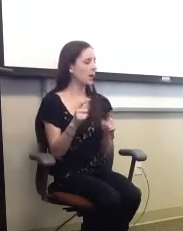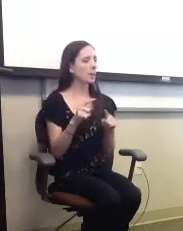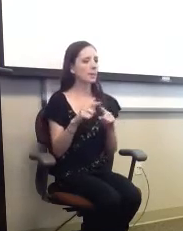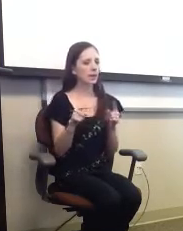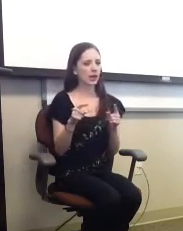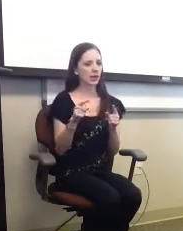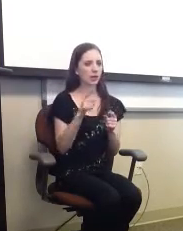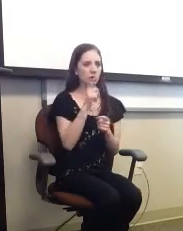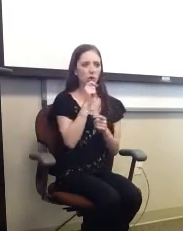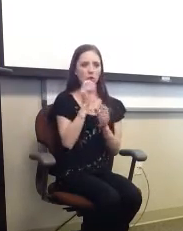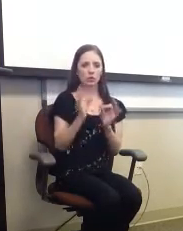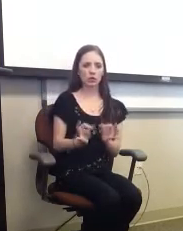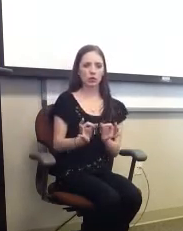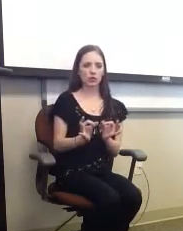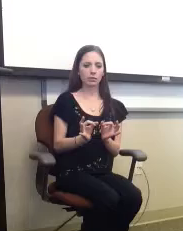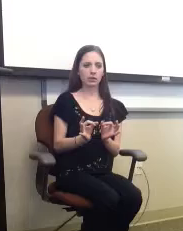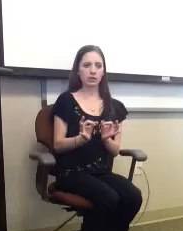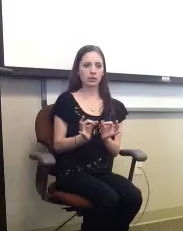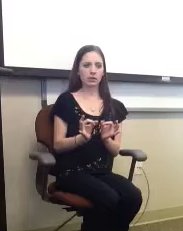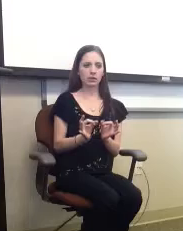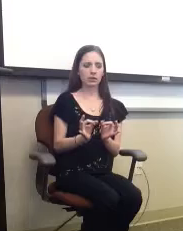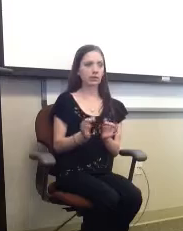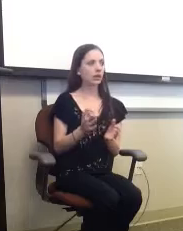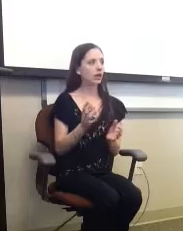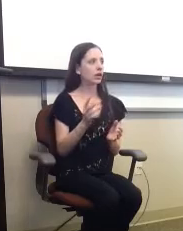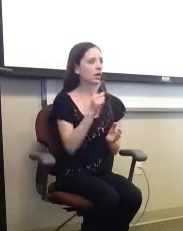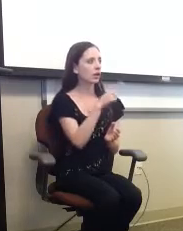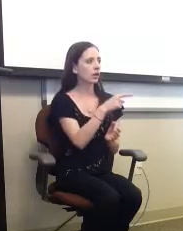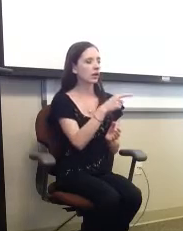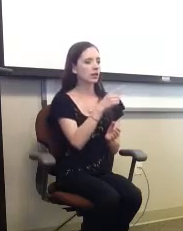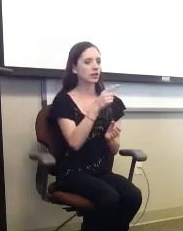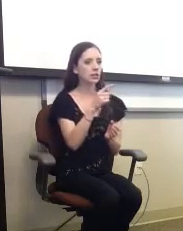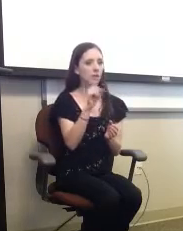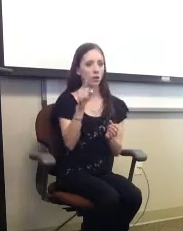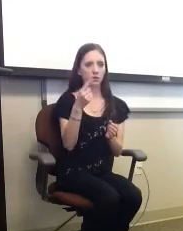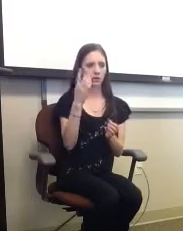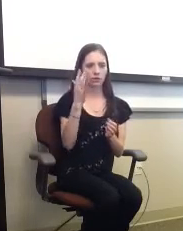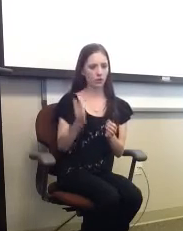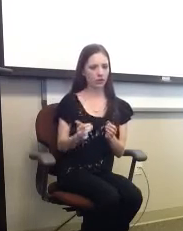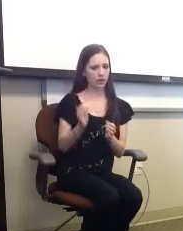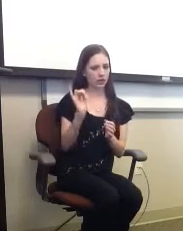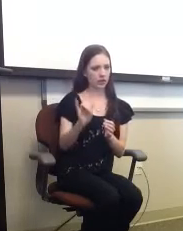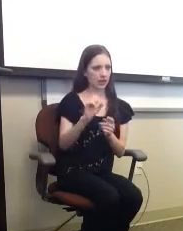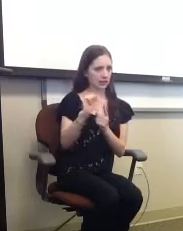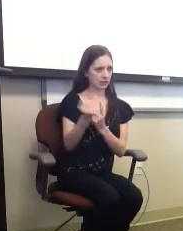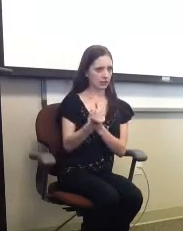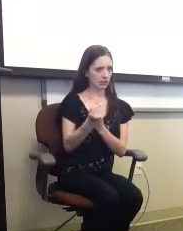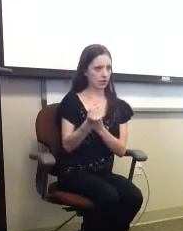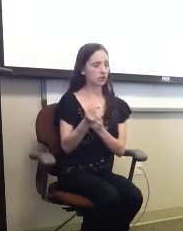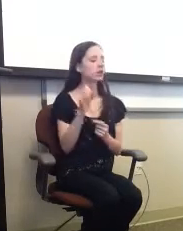Just for that one. right. Right. Because they're figuring out who it's going to be. We also had a situation where a